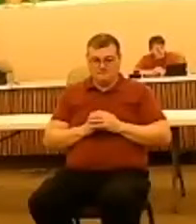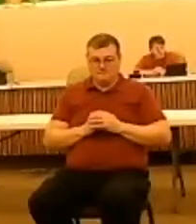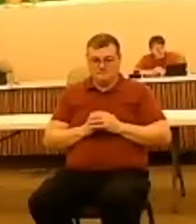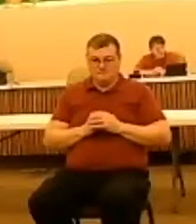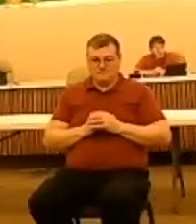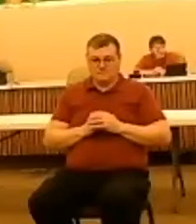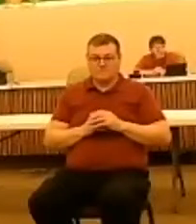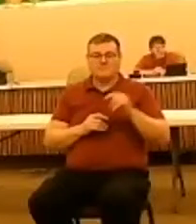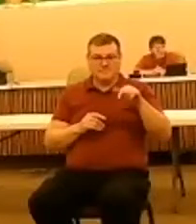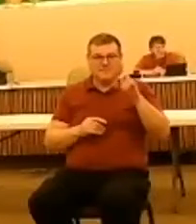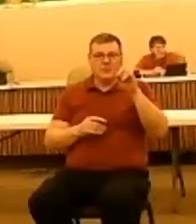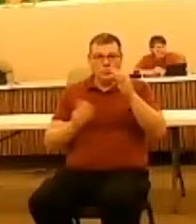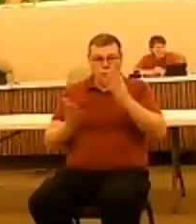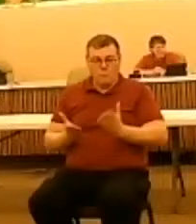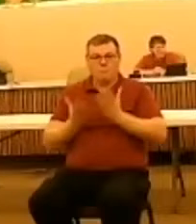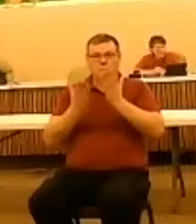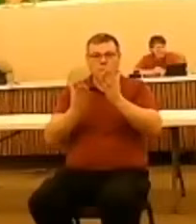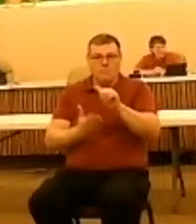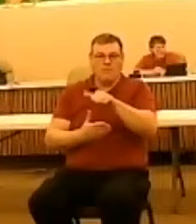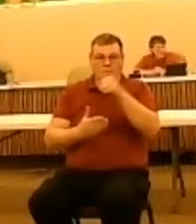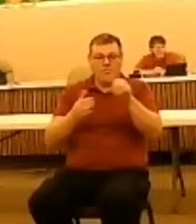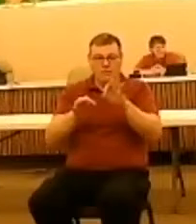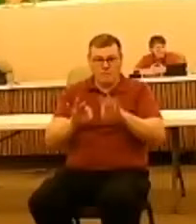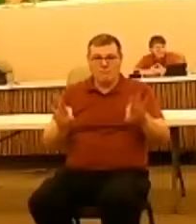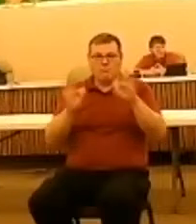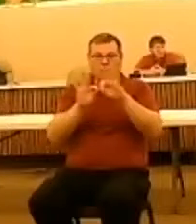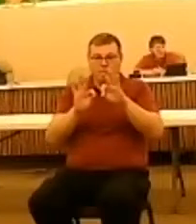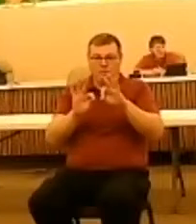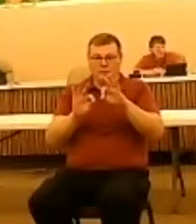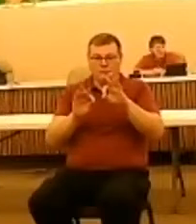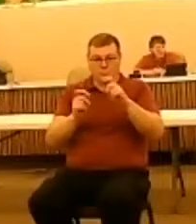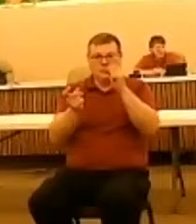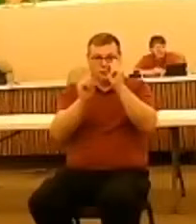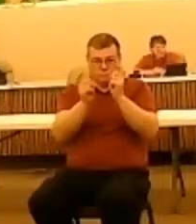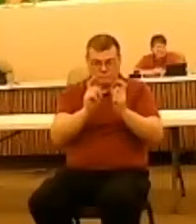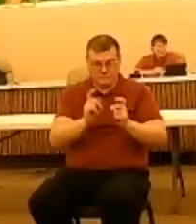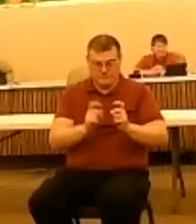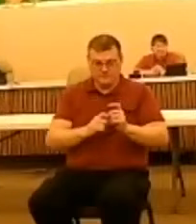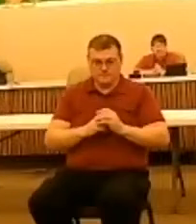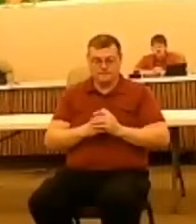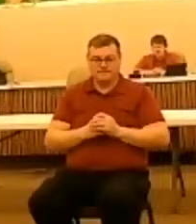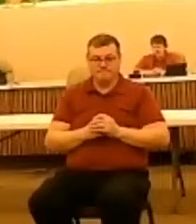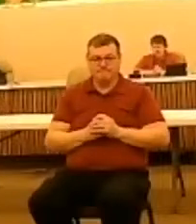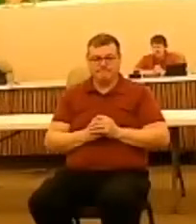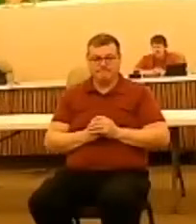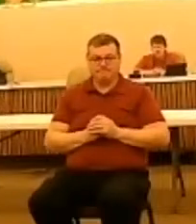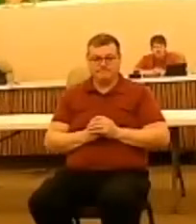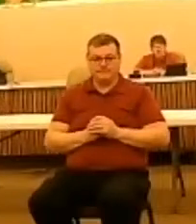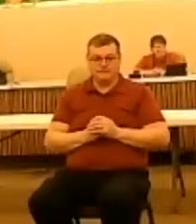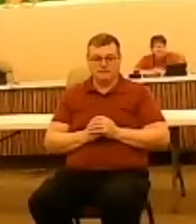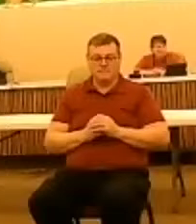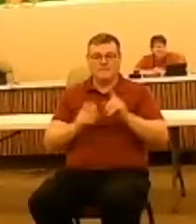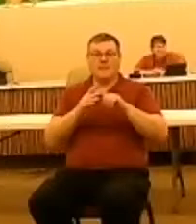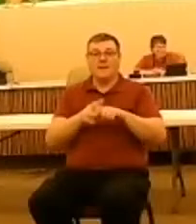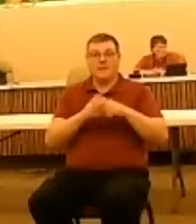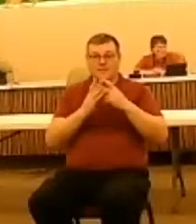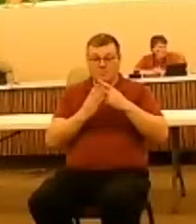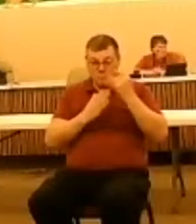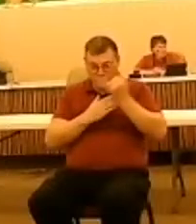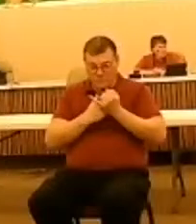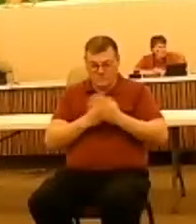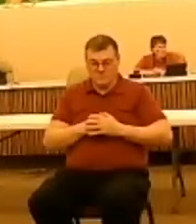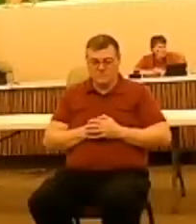these do bring in some other important corrections. Right. And so then, like I said, we'll start the project and